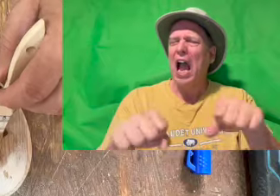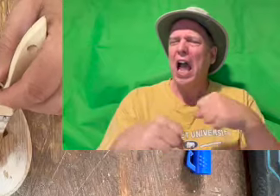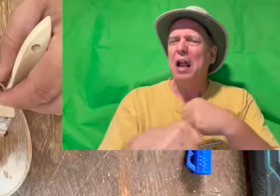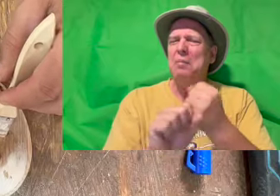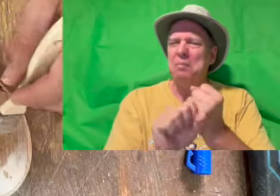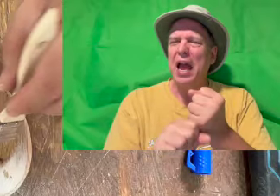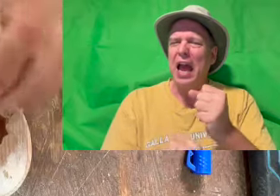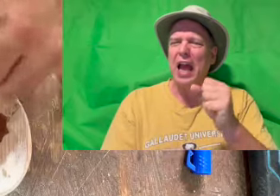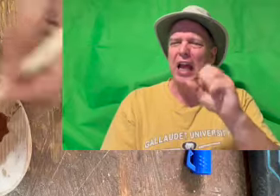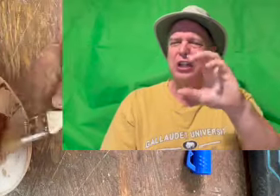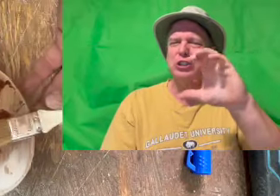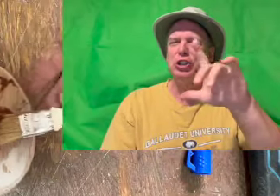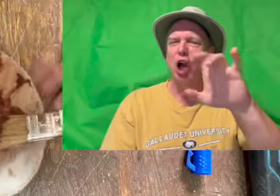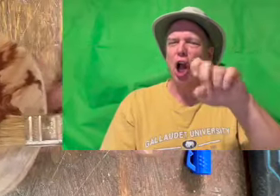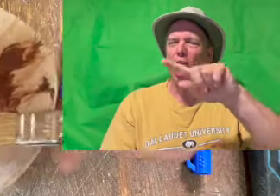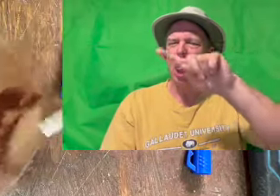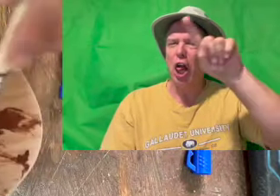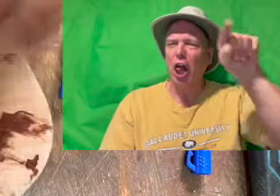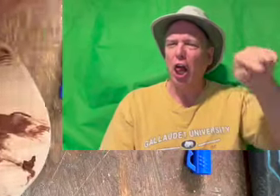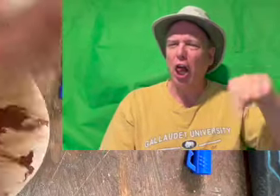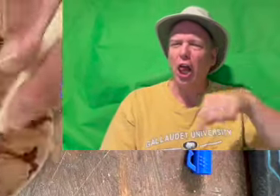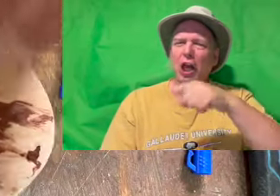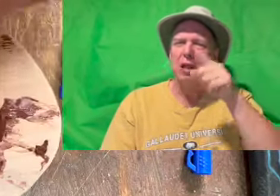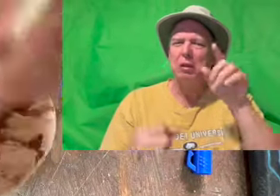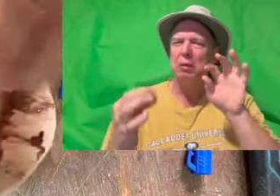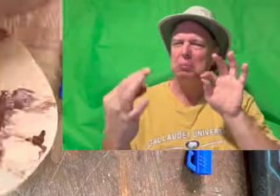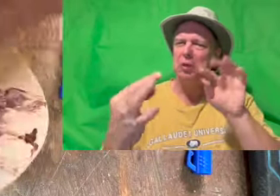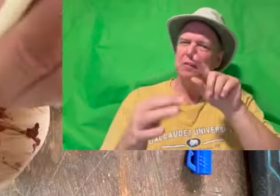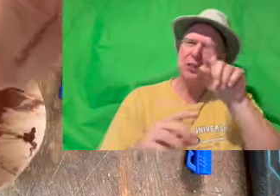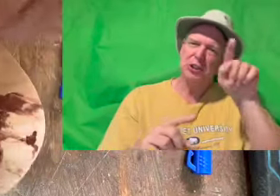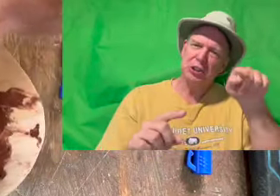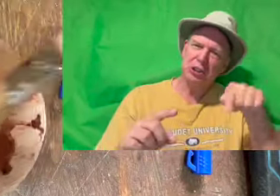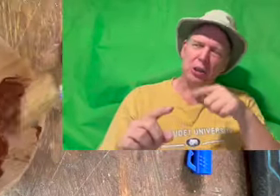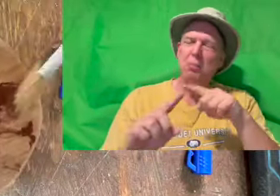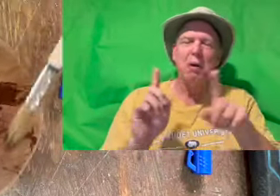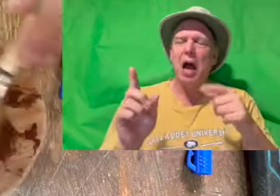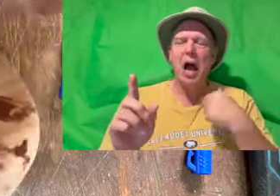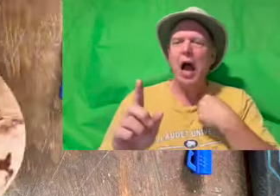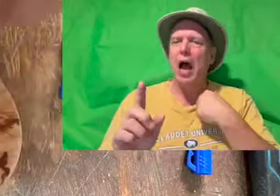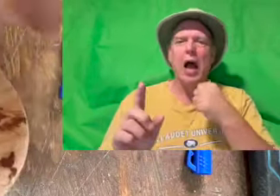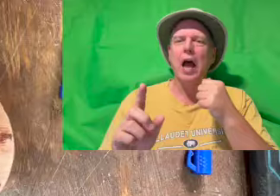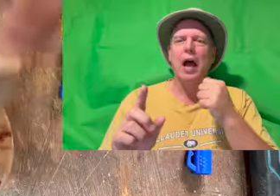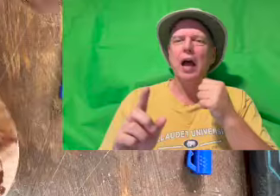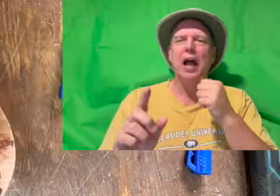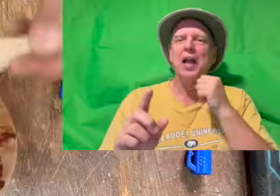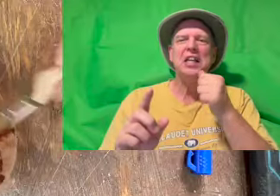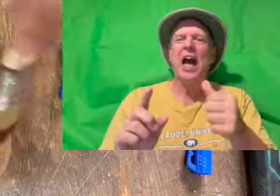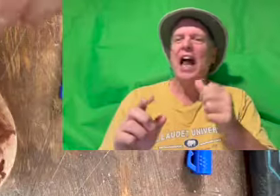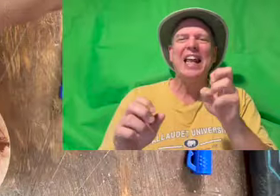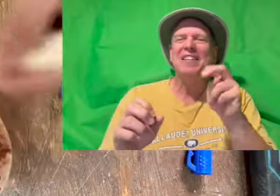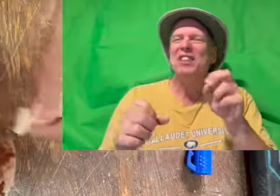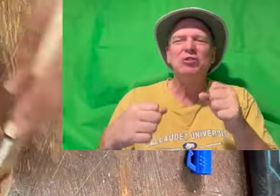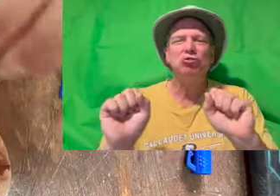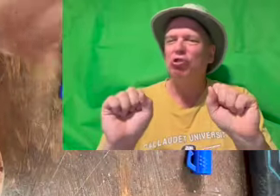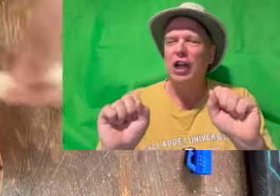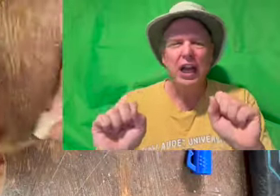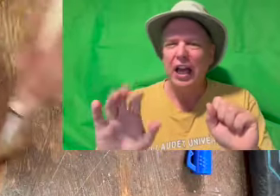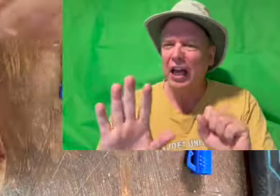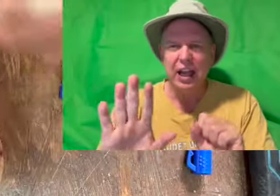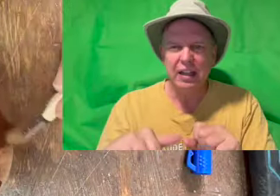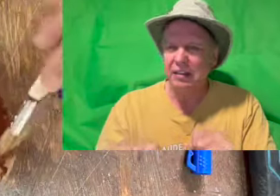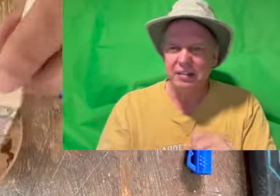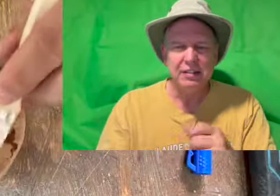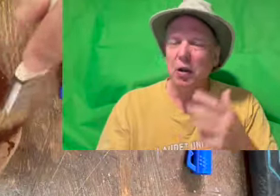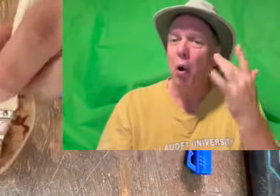kind of on purpose. It's not that I don't know how to make a perfect circle. I just didn't go to the trouble